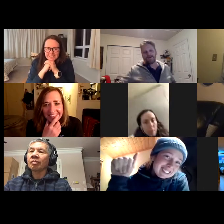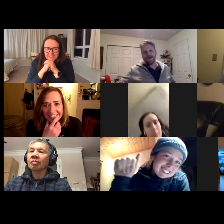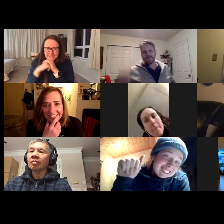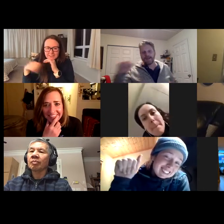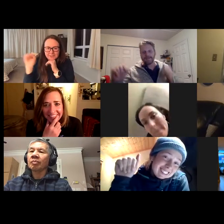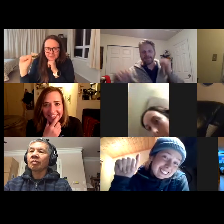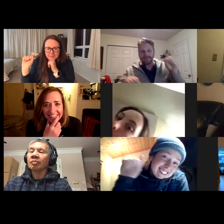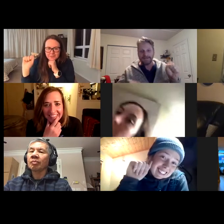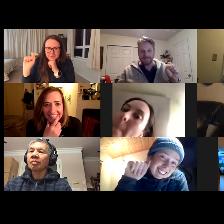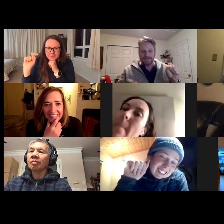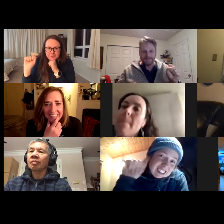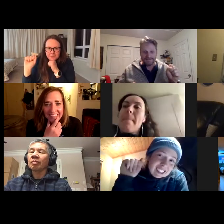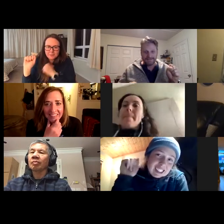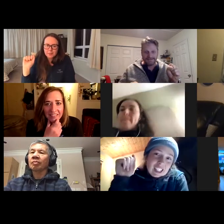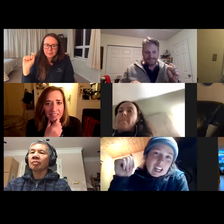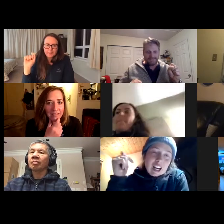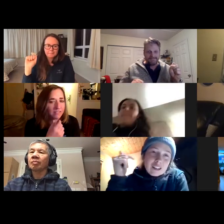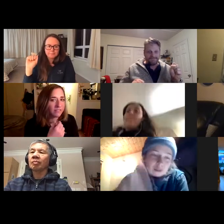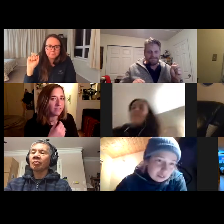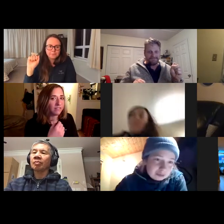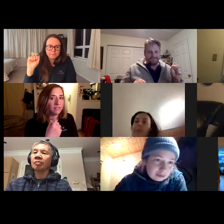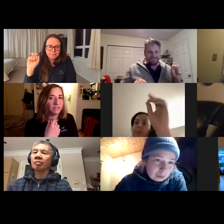right, so right hand or left hand, does it matter?